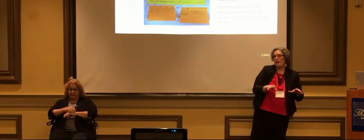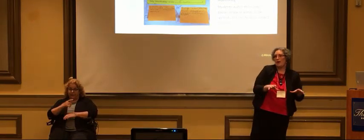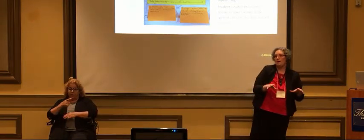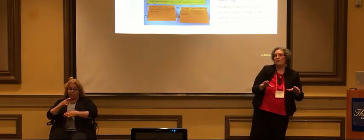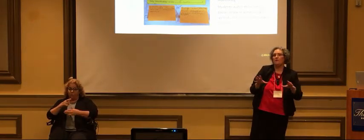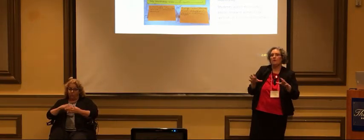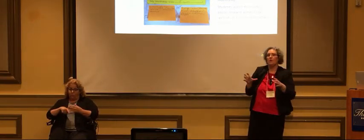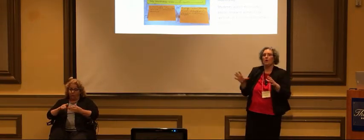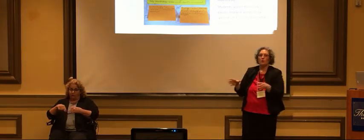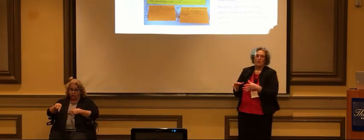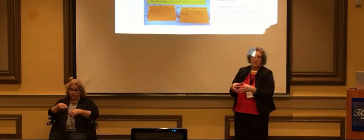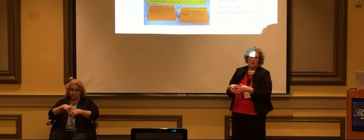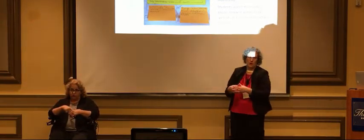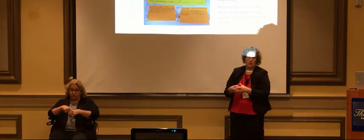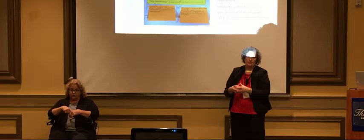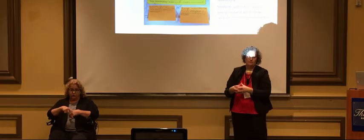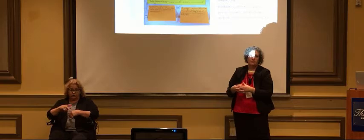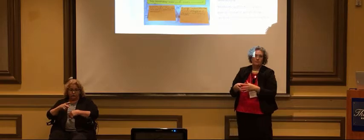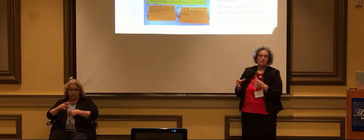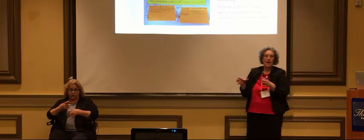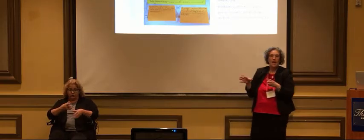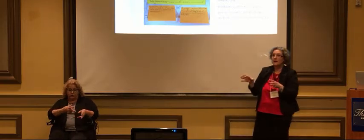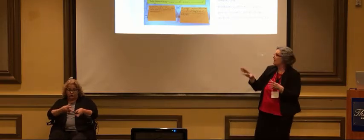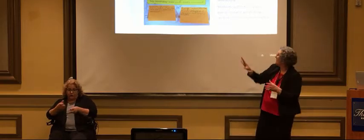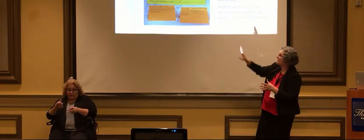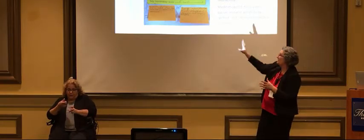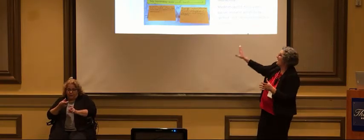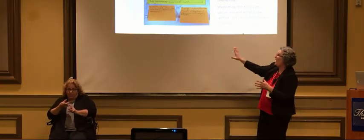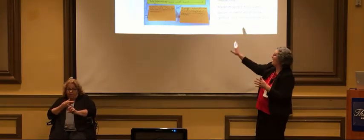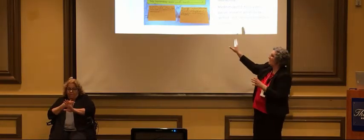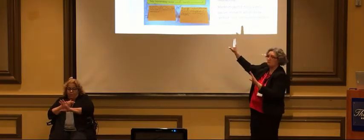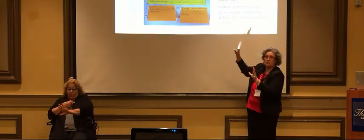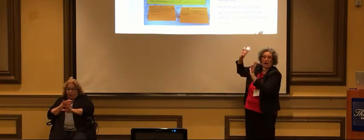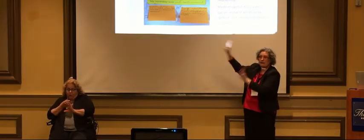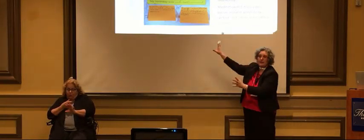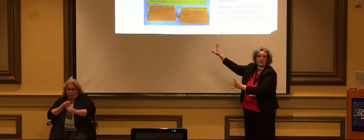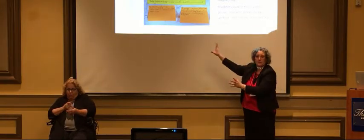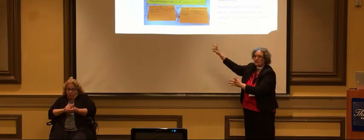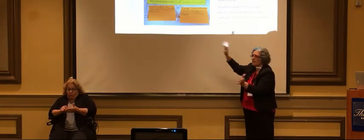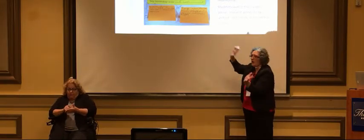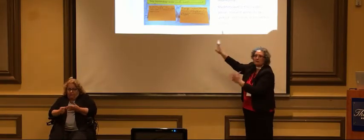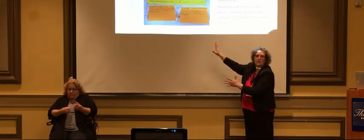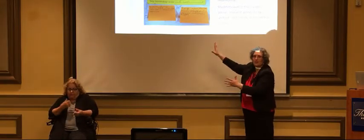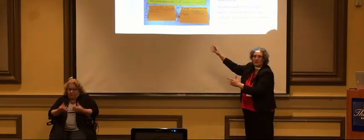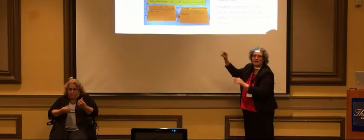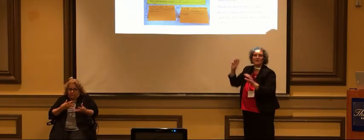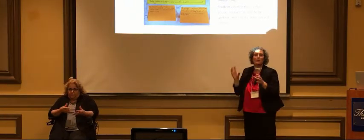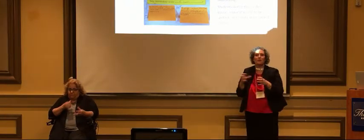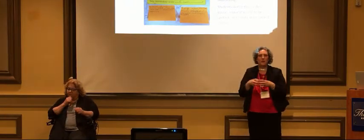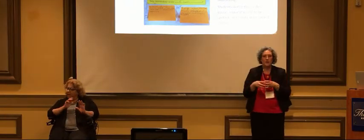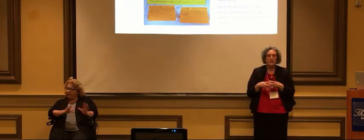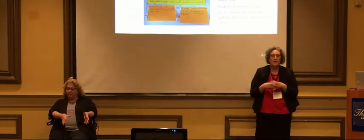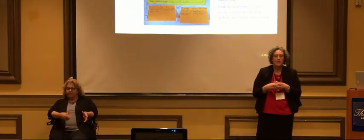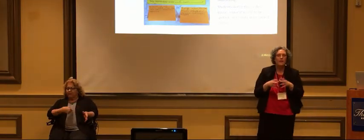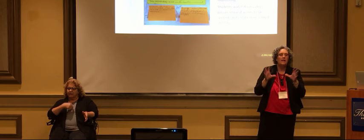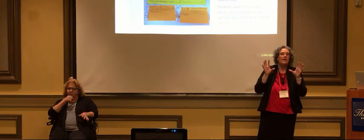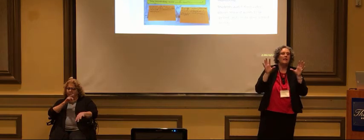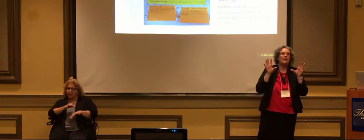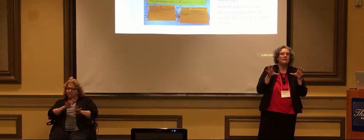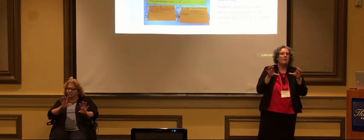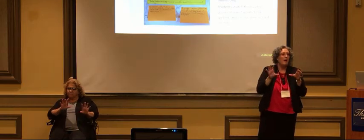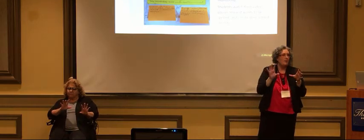takes away from her own written expression. And this is not, I leave this, I don't touch it. This is what the great